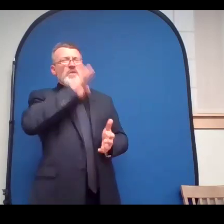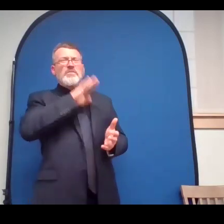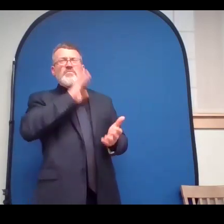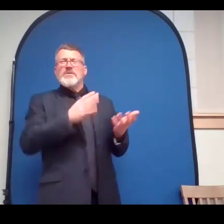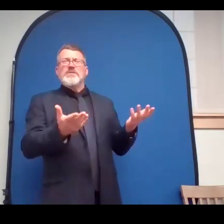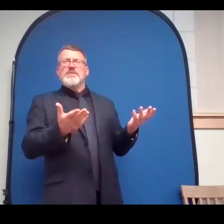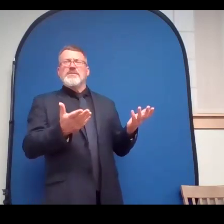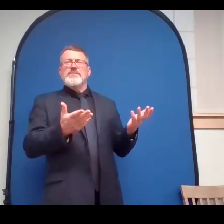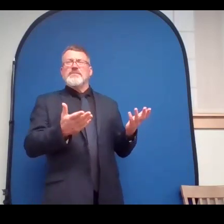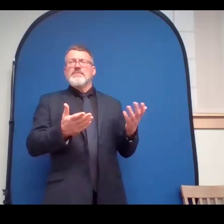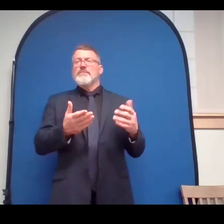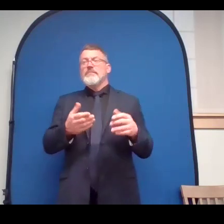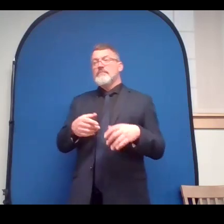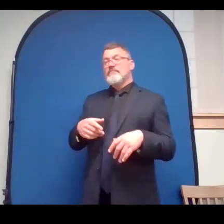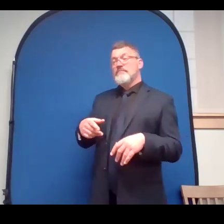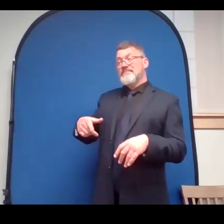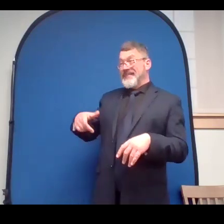That it hadn't been done yet.